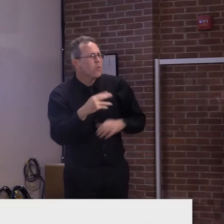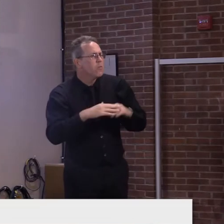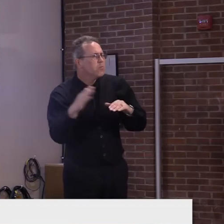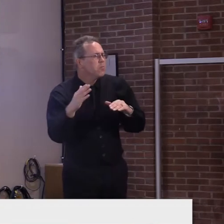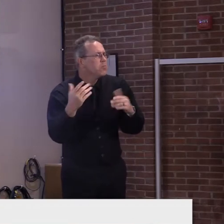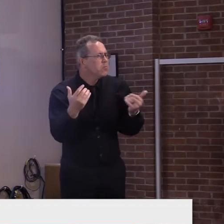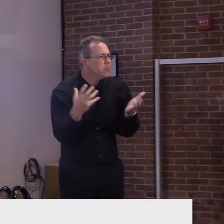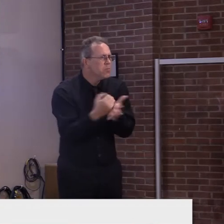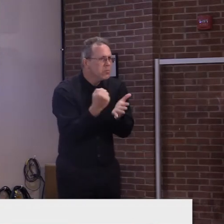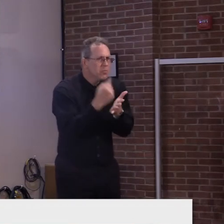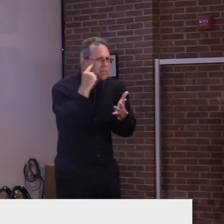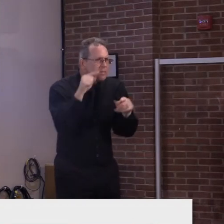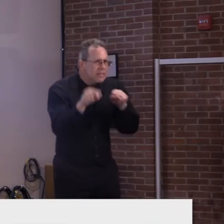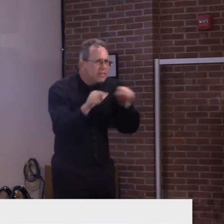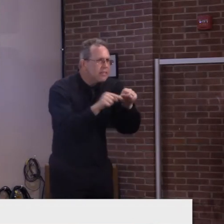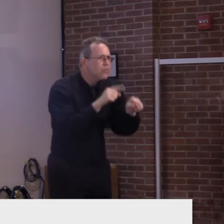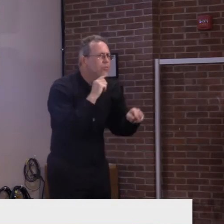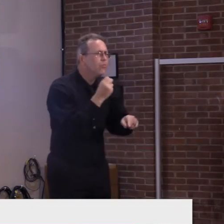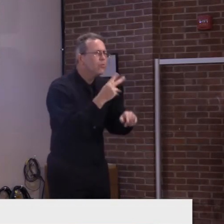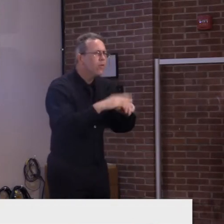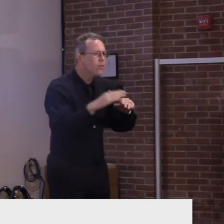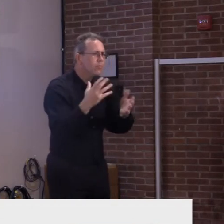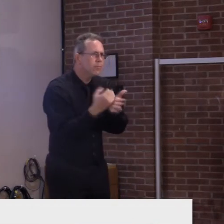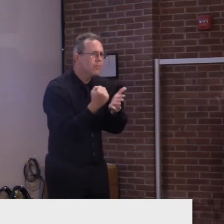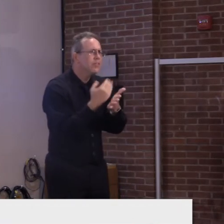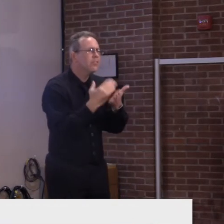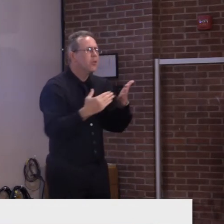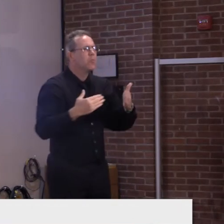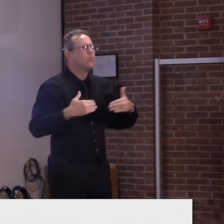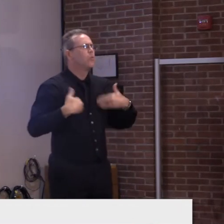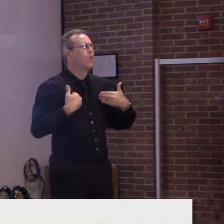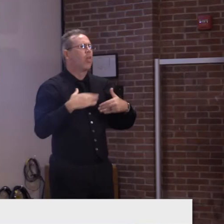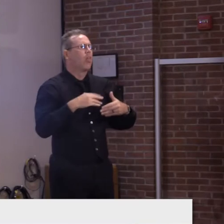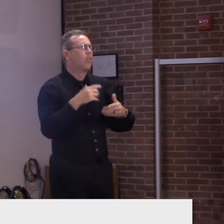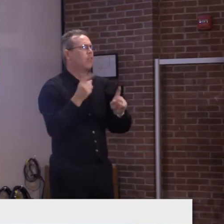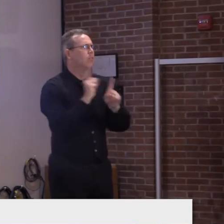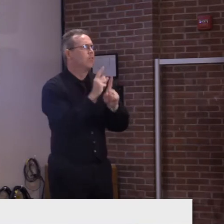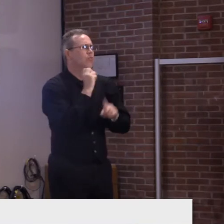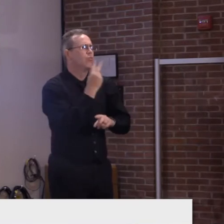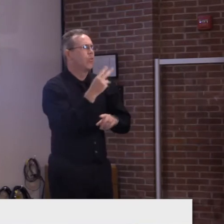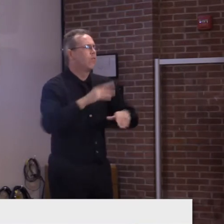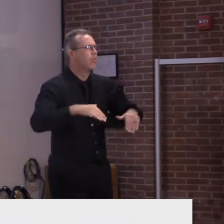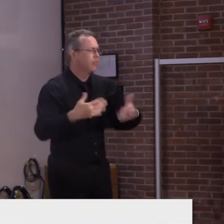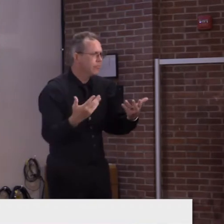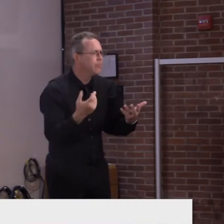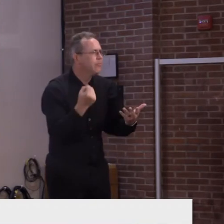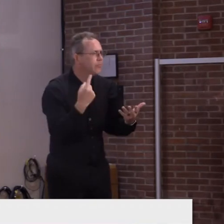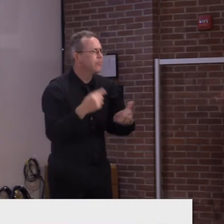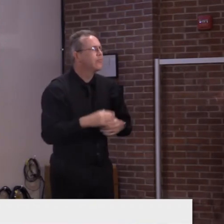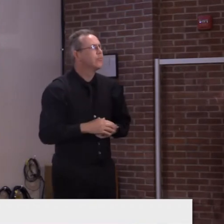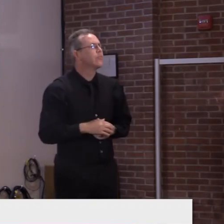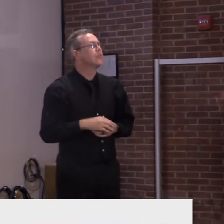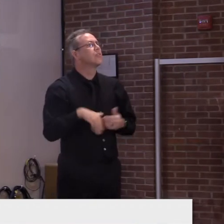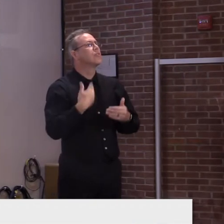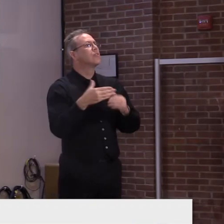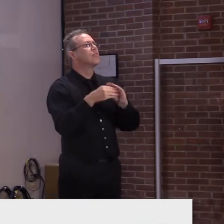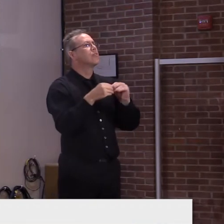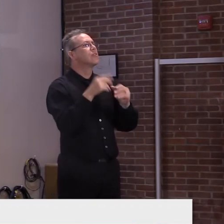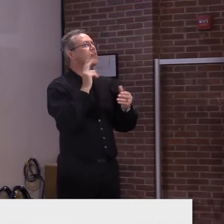be vaccinated at the moment. So at this moment, I'll turn it over to Secretary French.